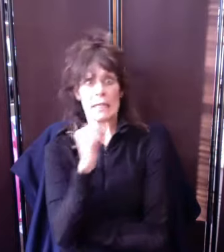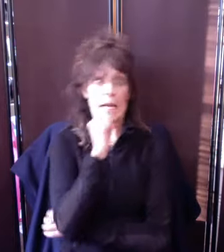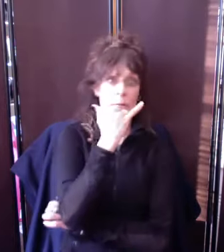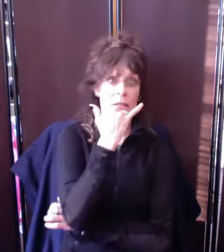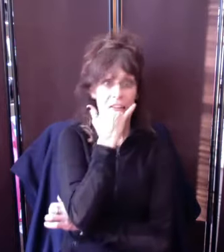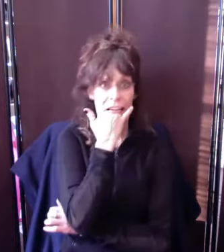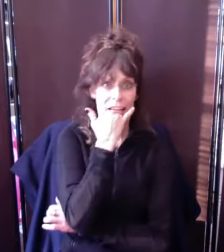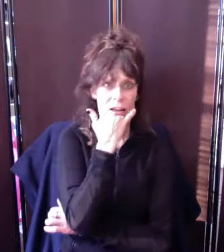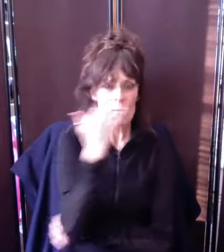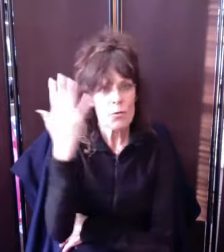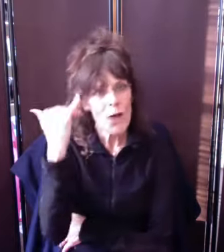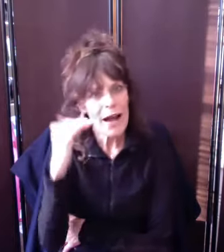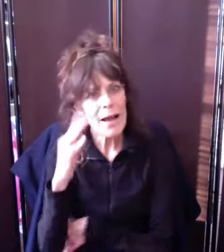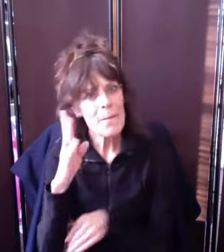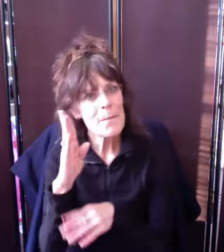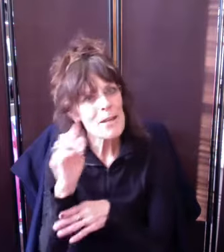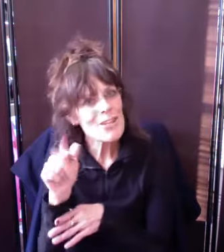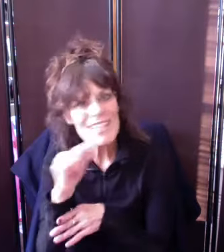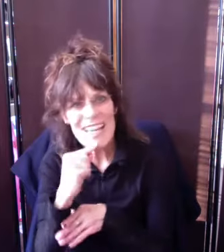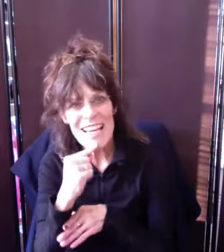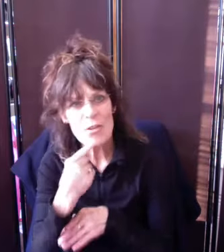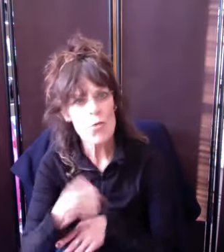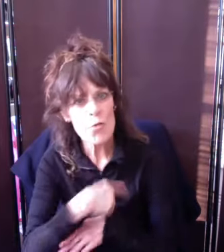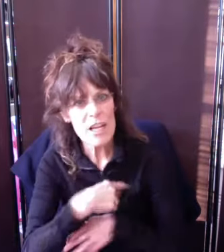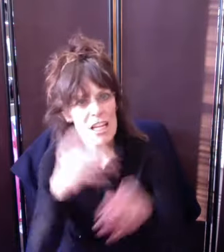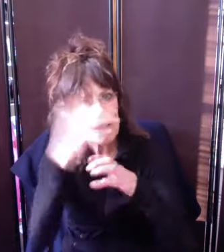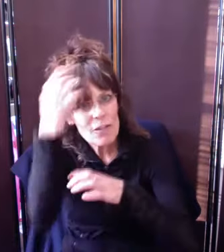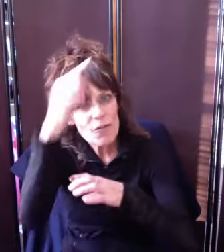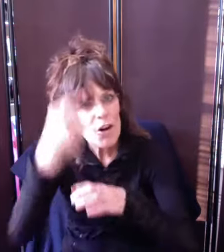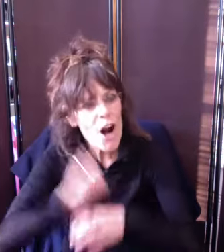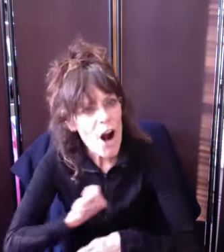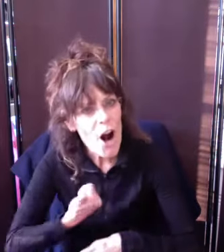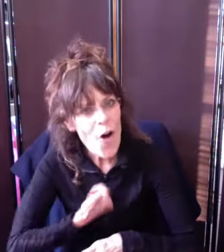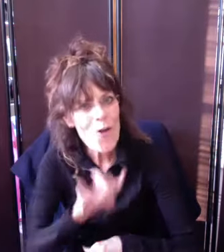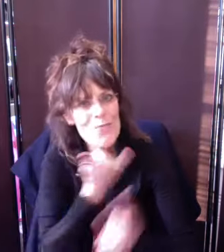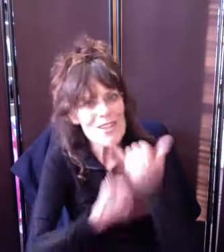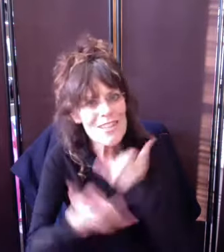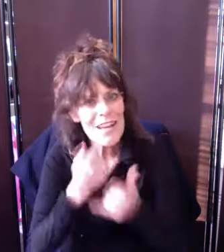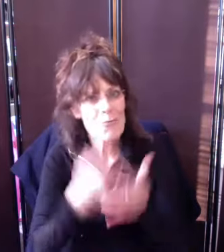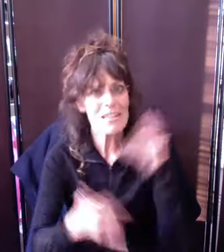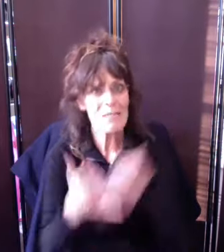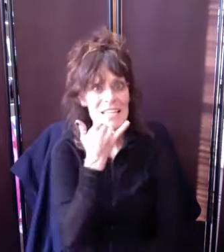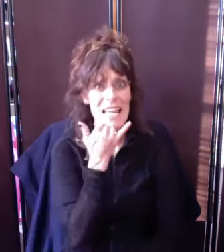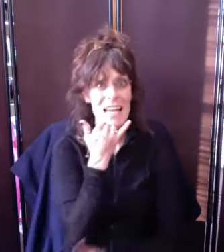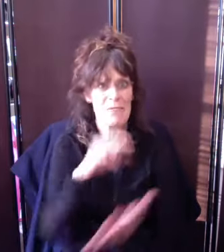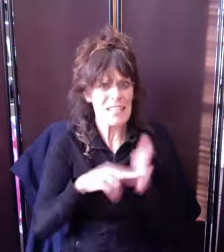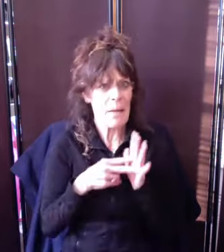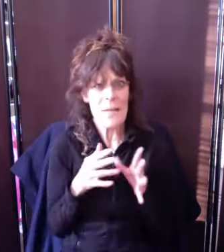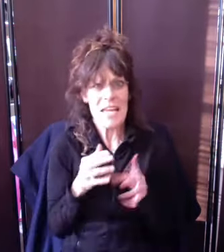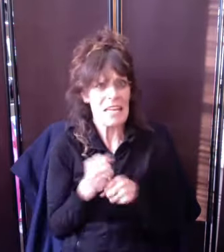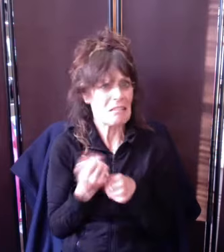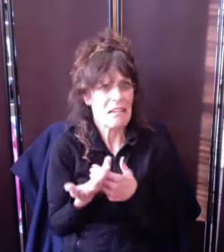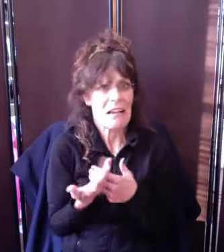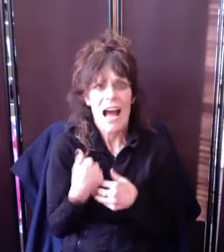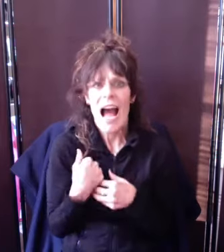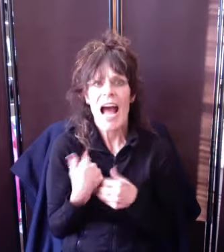Bill says over and over again, we resolutely look for our own mistakes? Like, what is a mistake? A mistake is something that I do believing it is